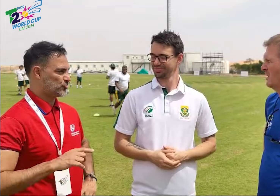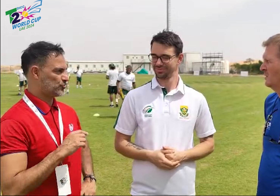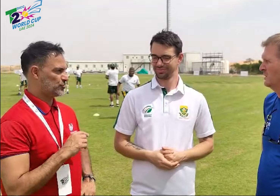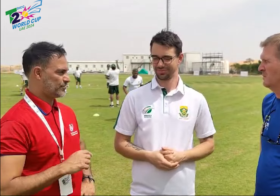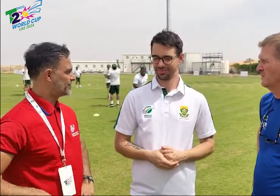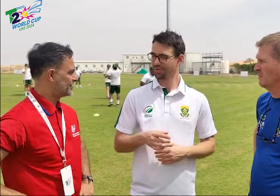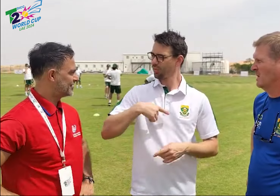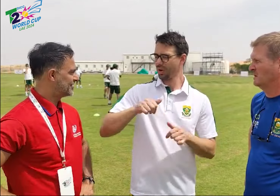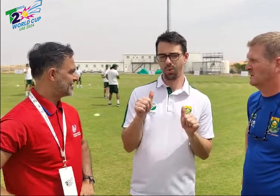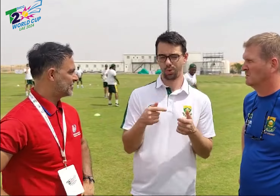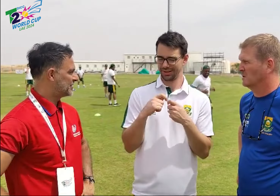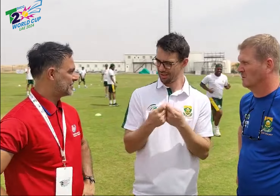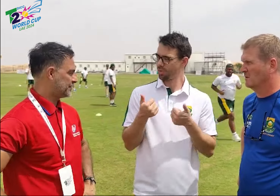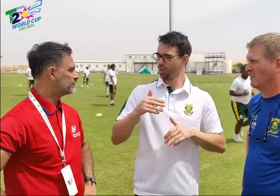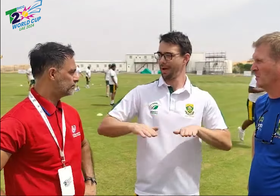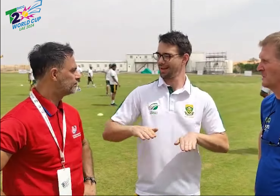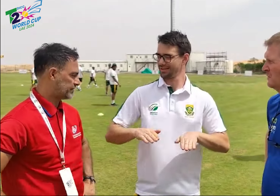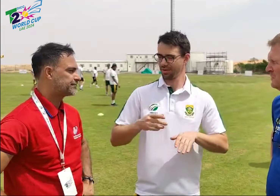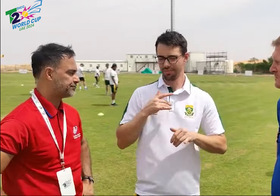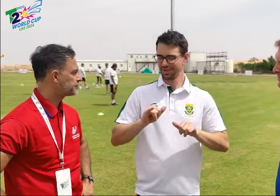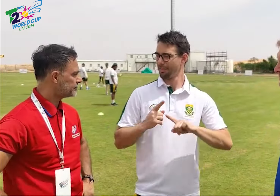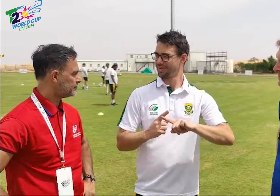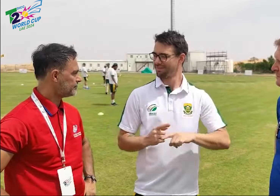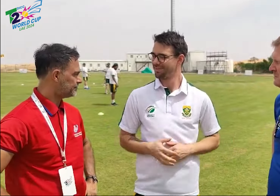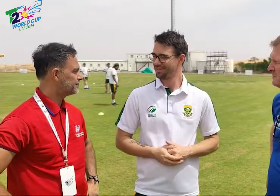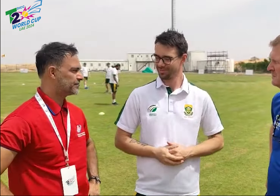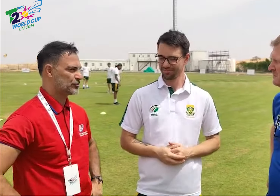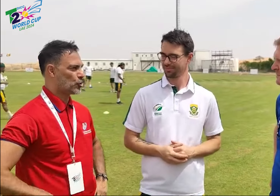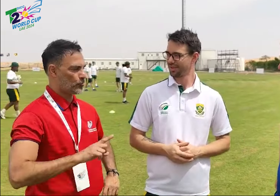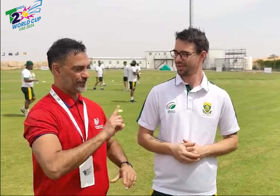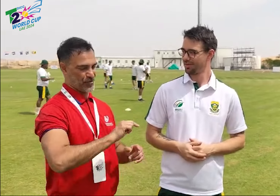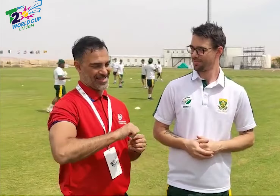We're really between balanced teams, so I'm positive.